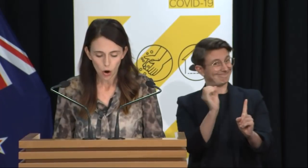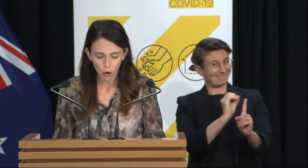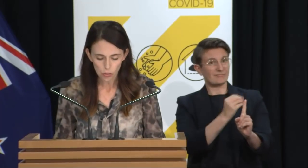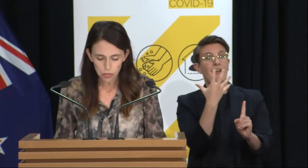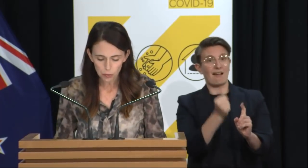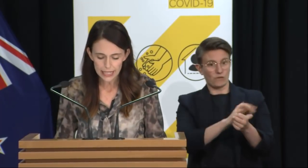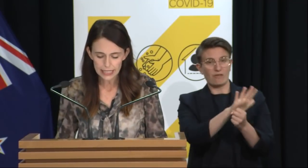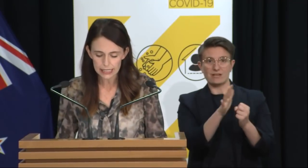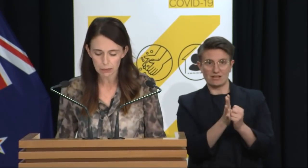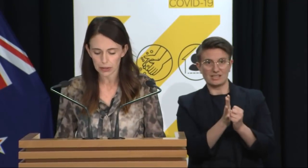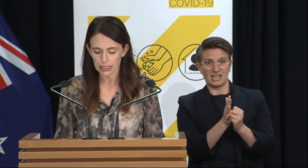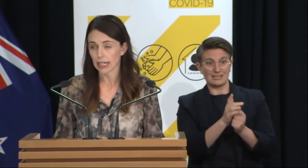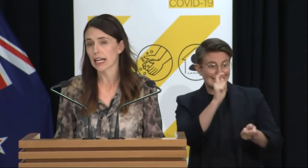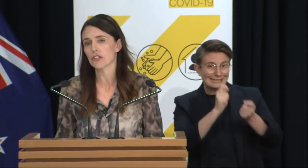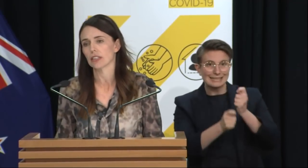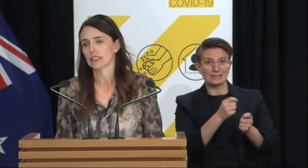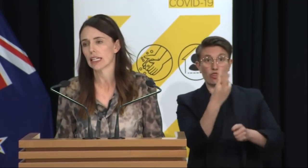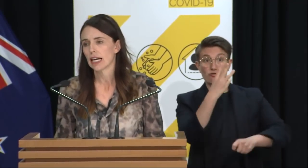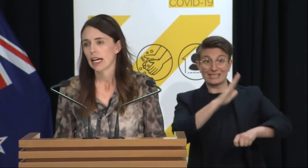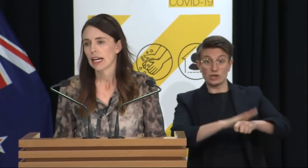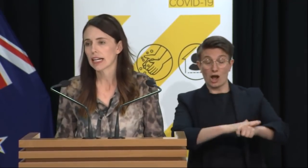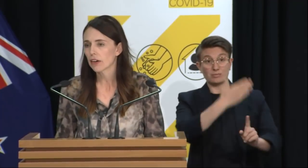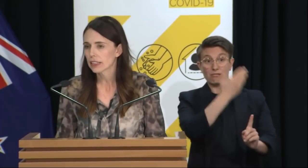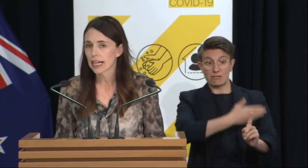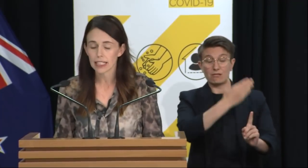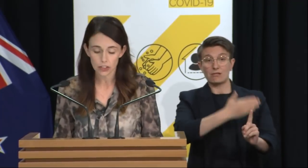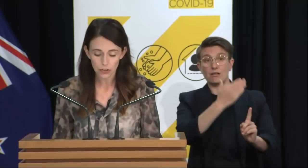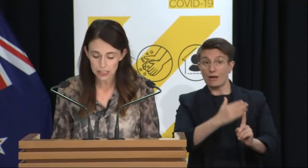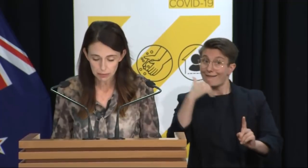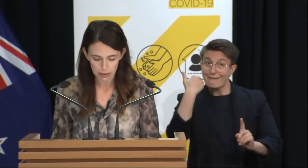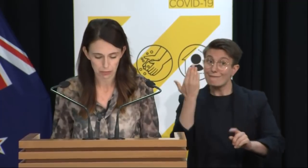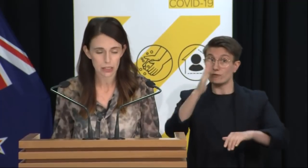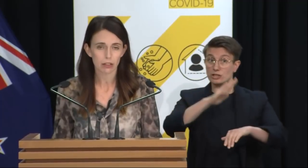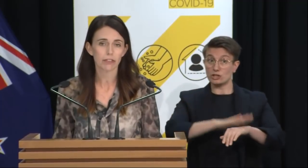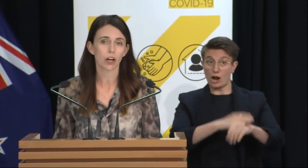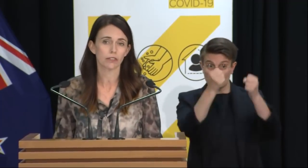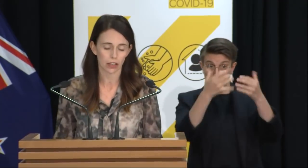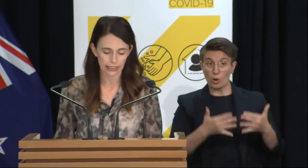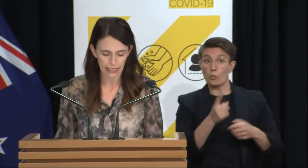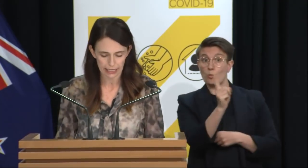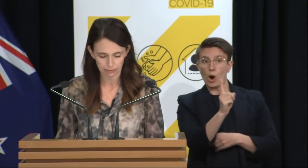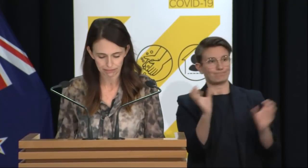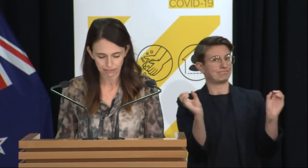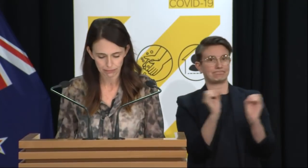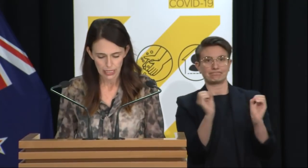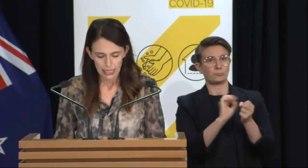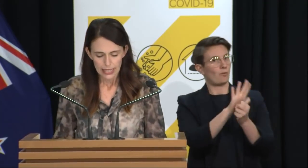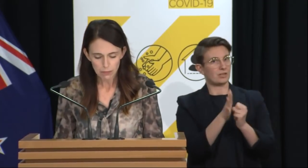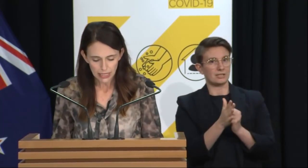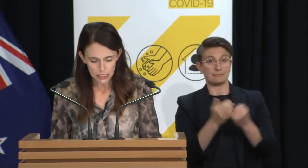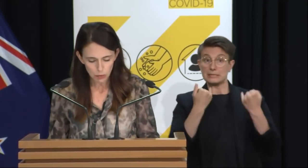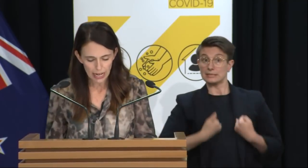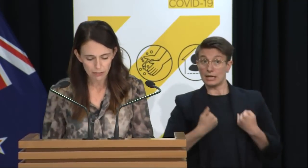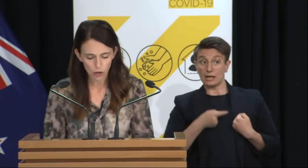Covid19 on 3 separate occasions and currently has no symptoms for Covid19.